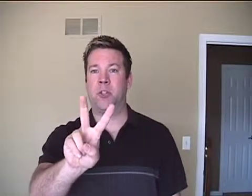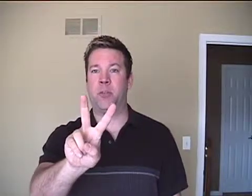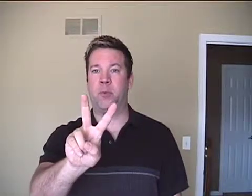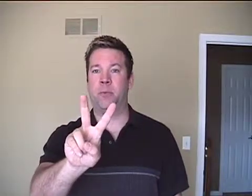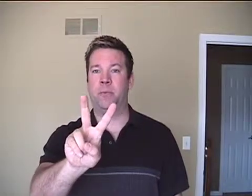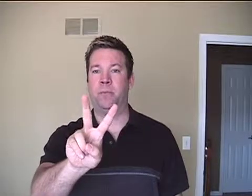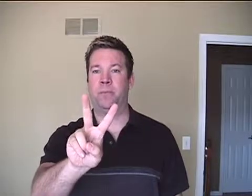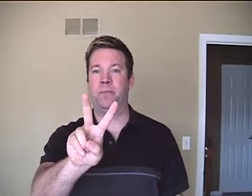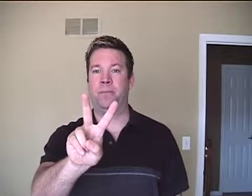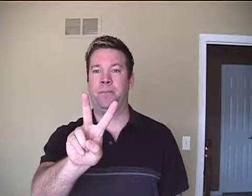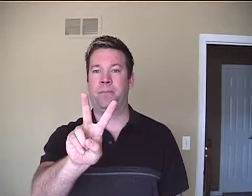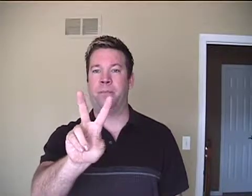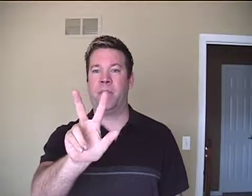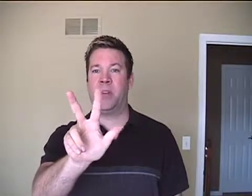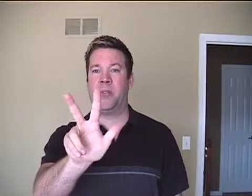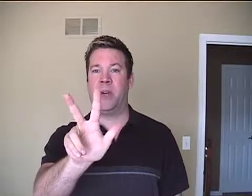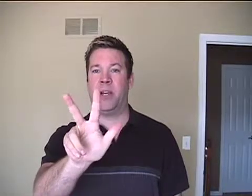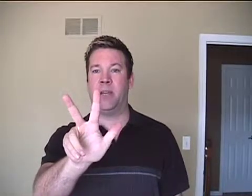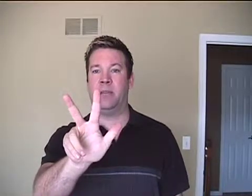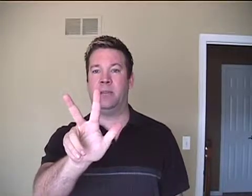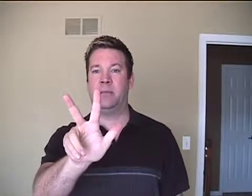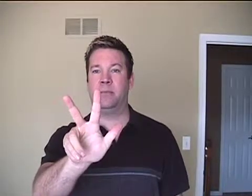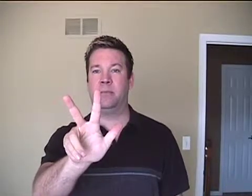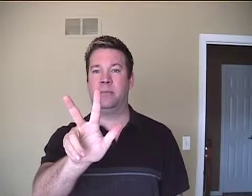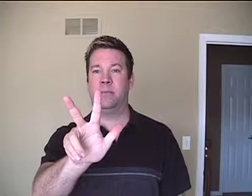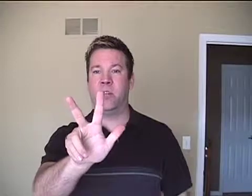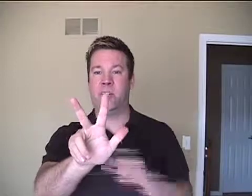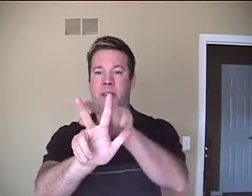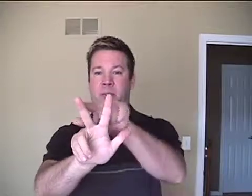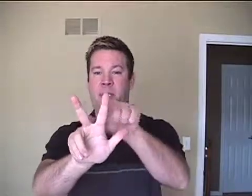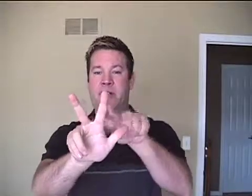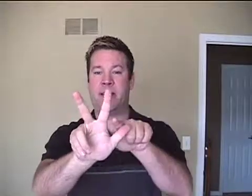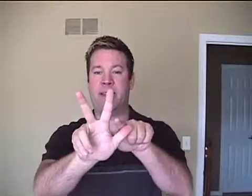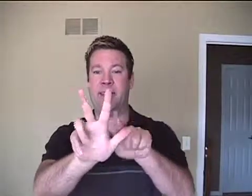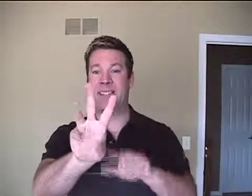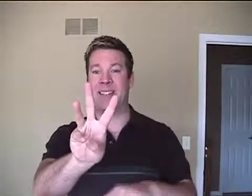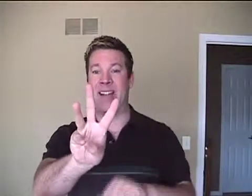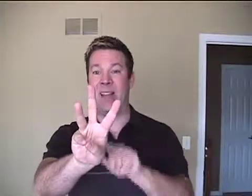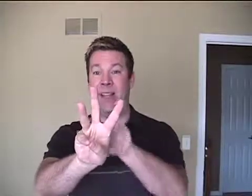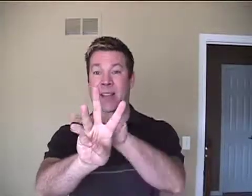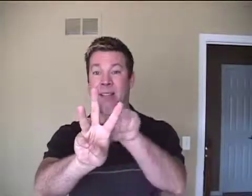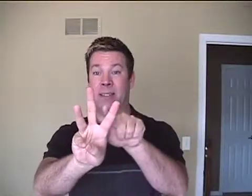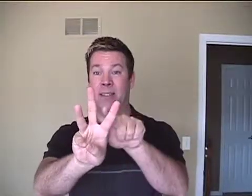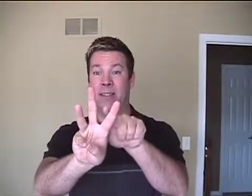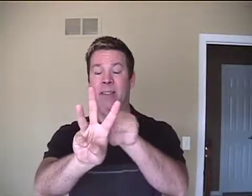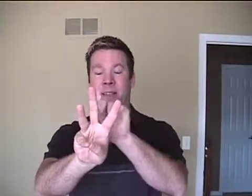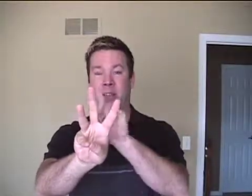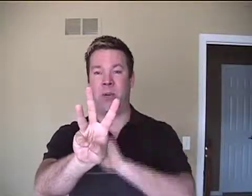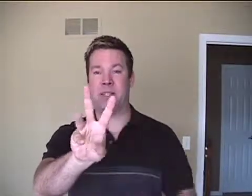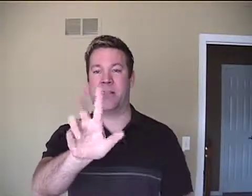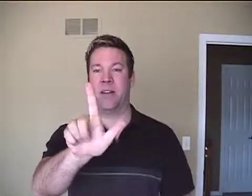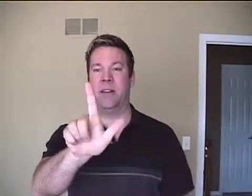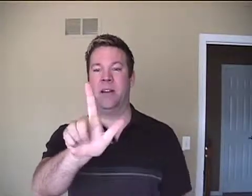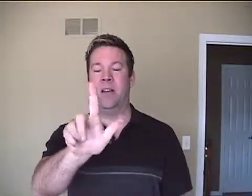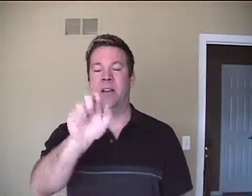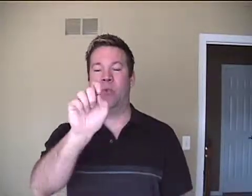2, 3. Notice that 3 is like this. It's not like this. I'll tell you why in a second.